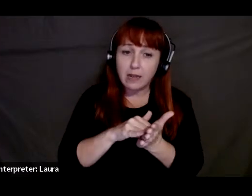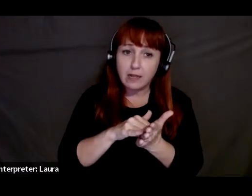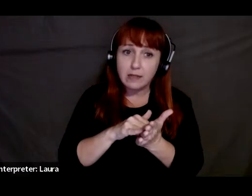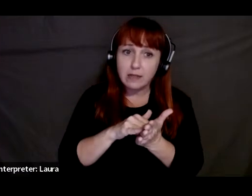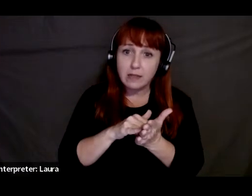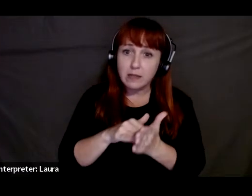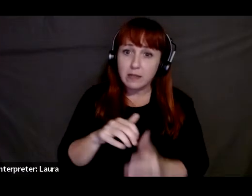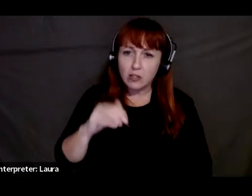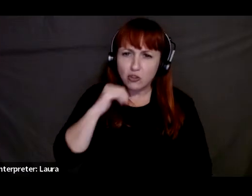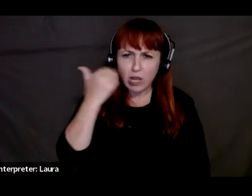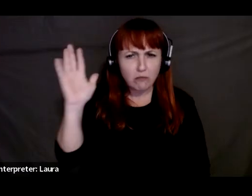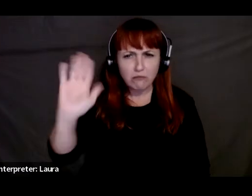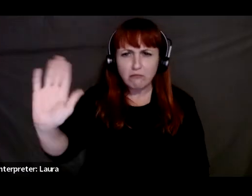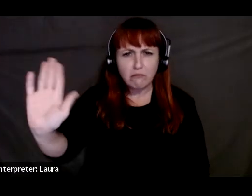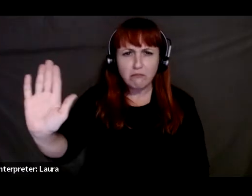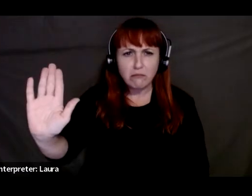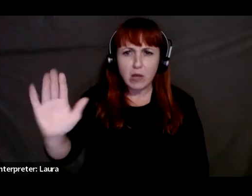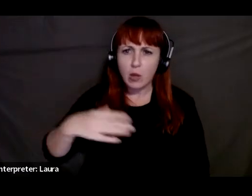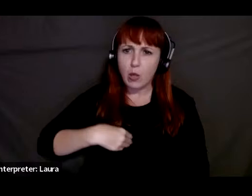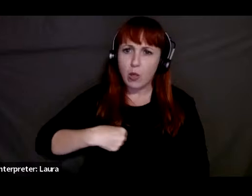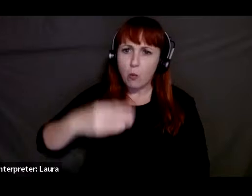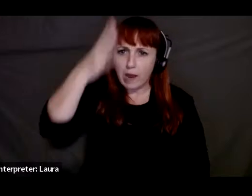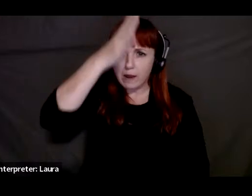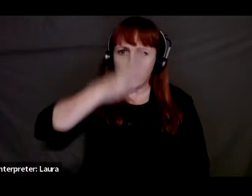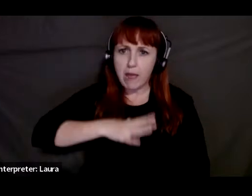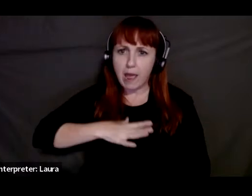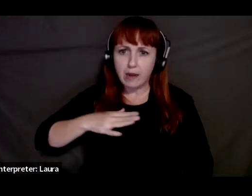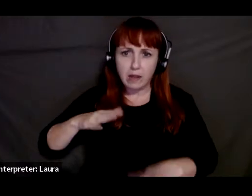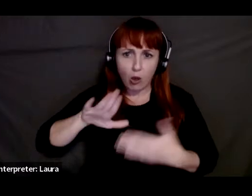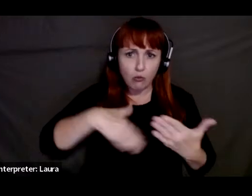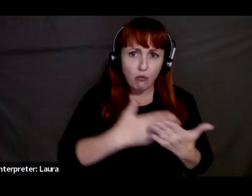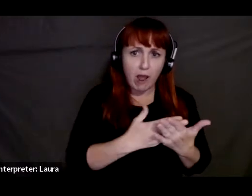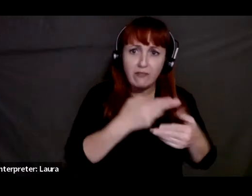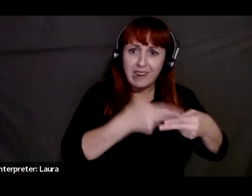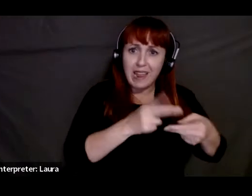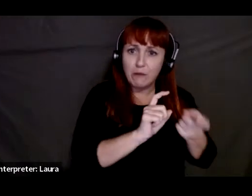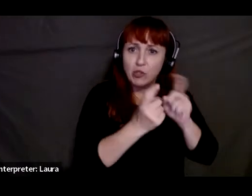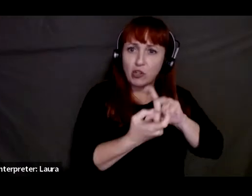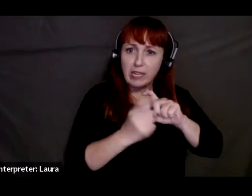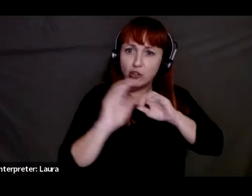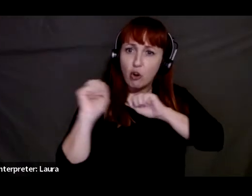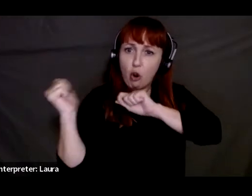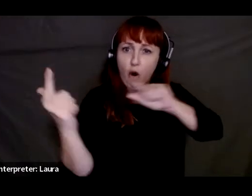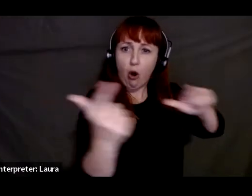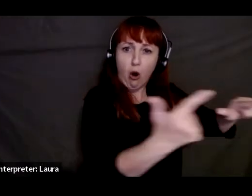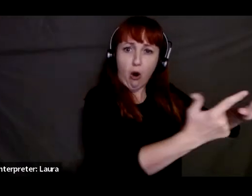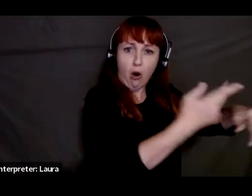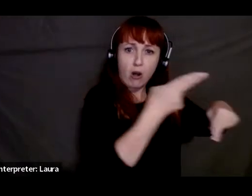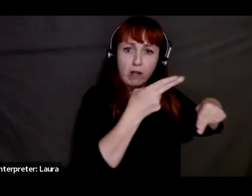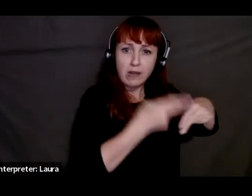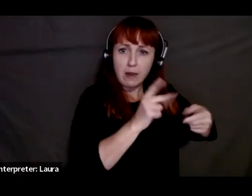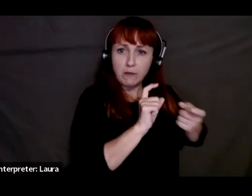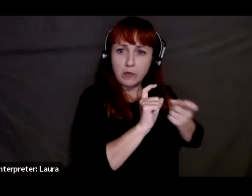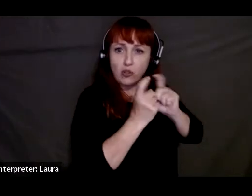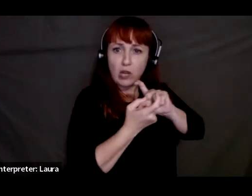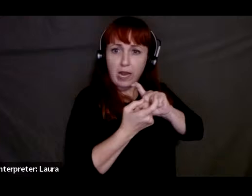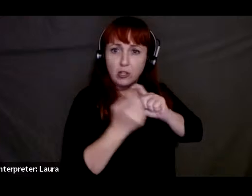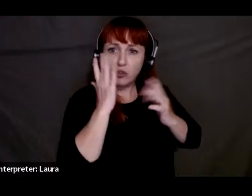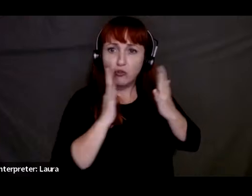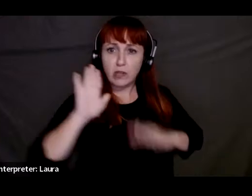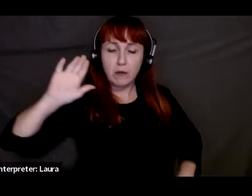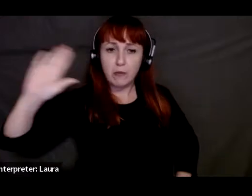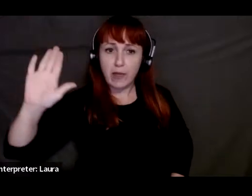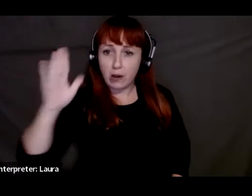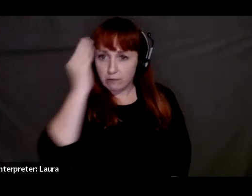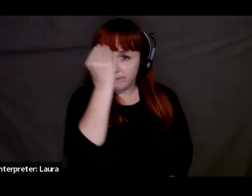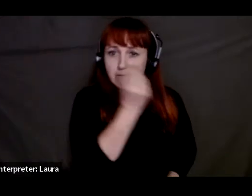be ashamed. When the white man came, they changed our names. All our names. I want to tell